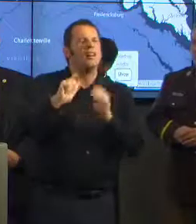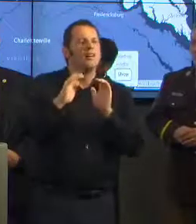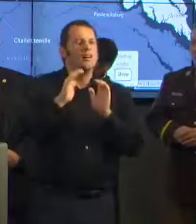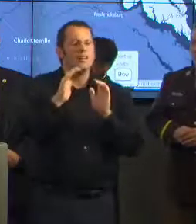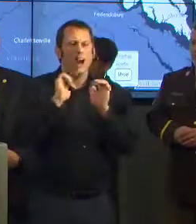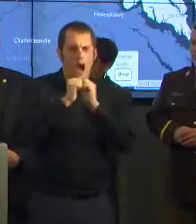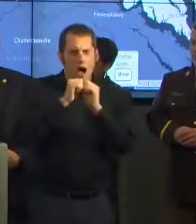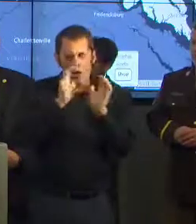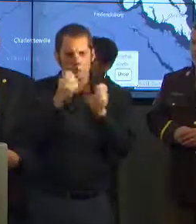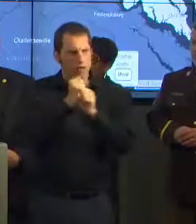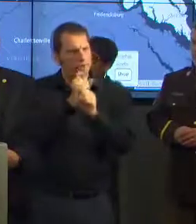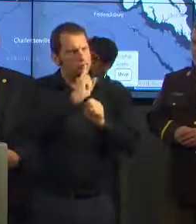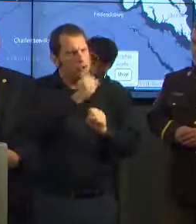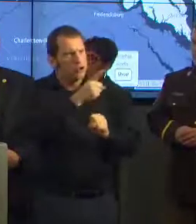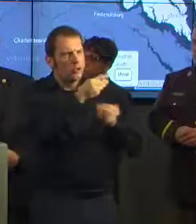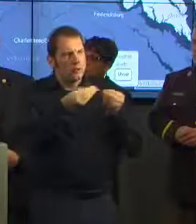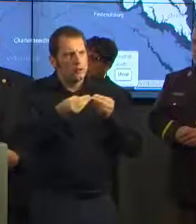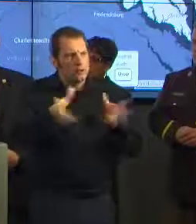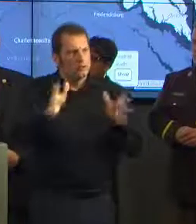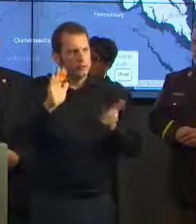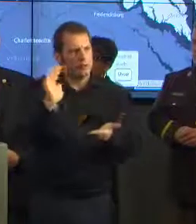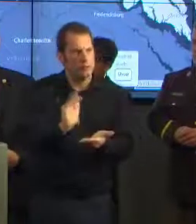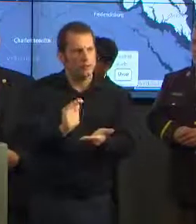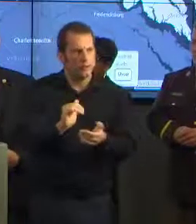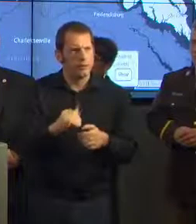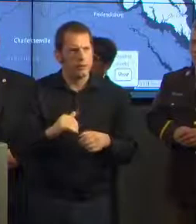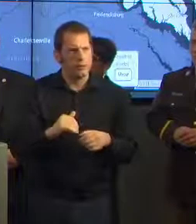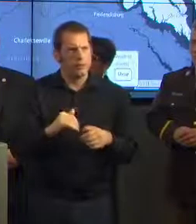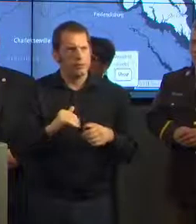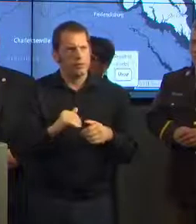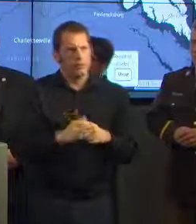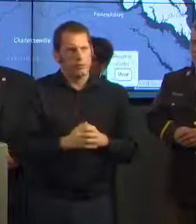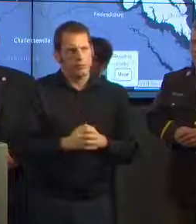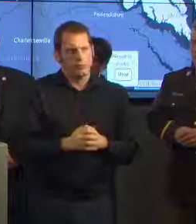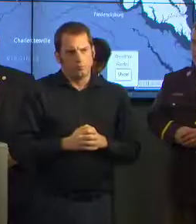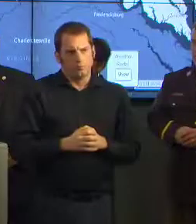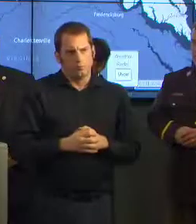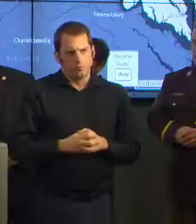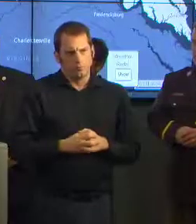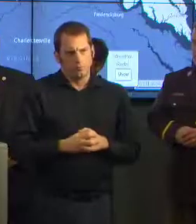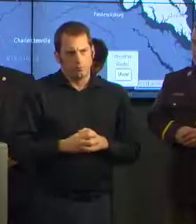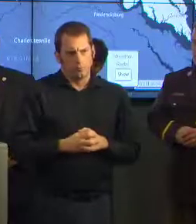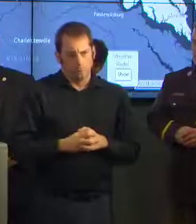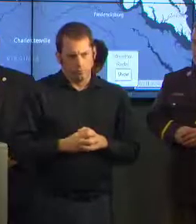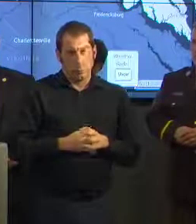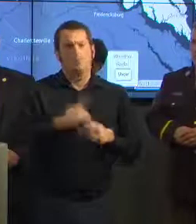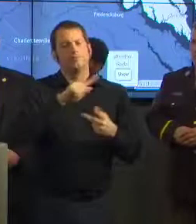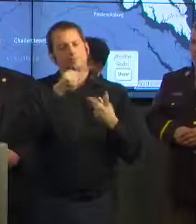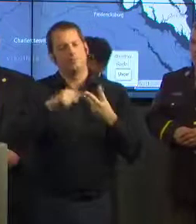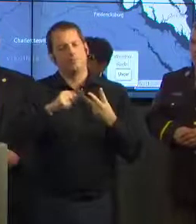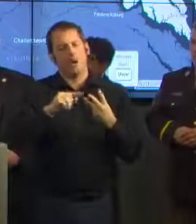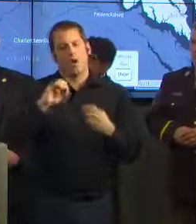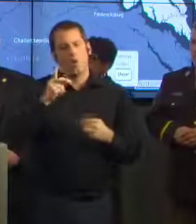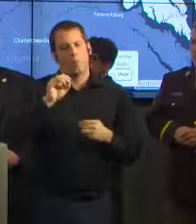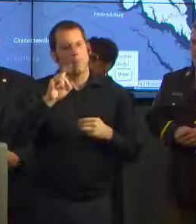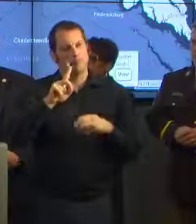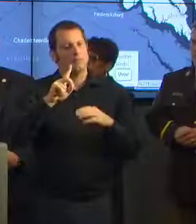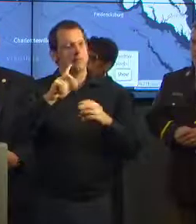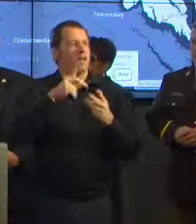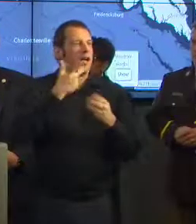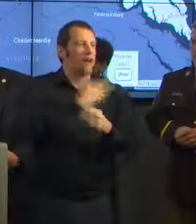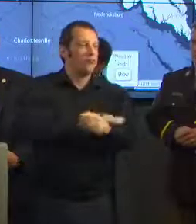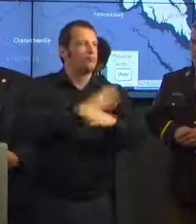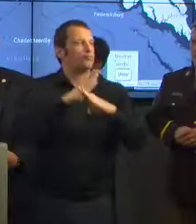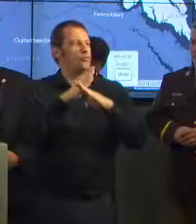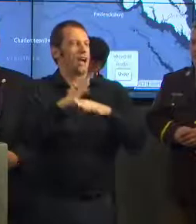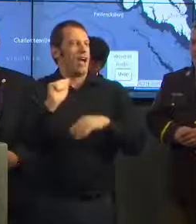Act, and the Overdose Prevention Act. We announced important budgetary actions, including an additional